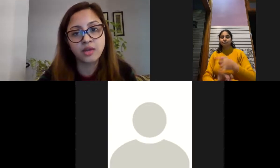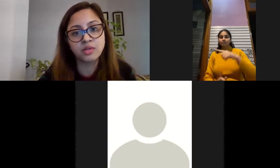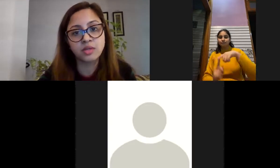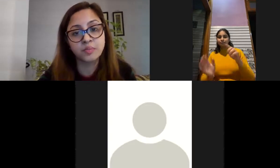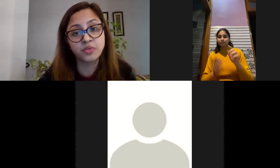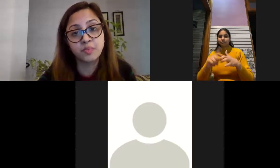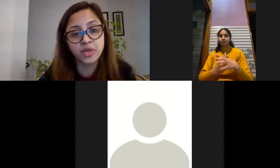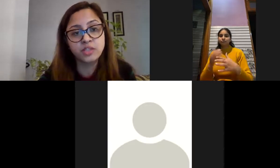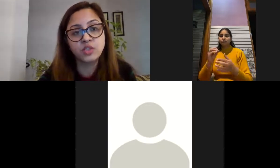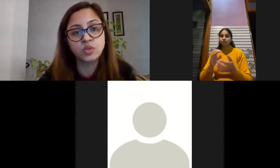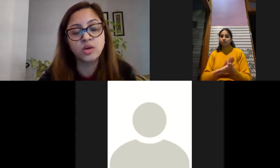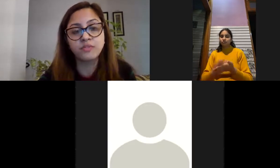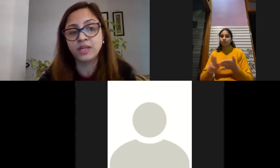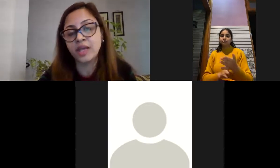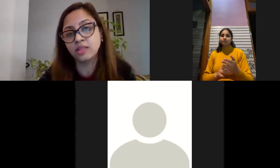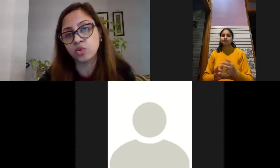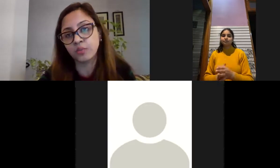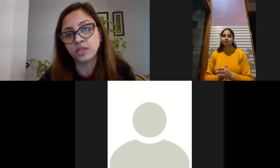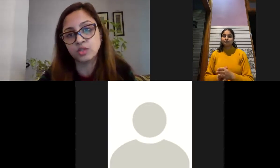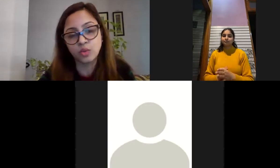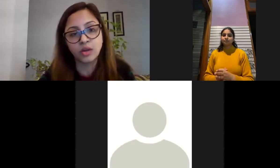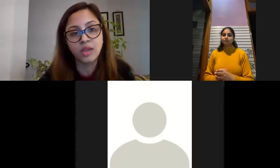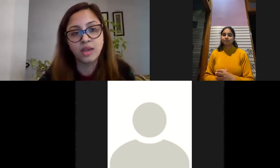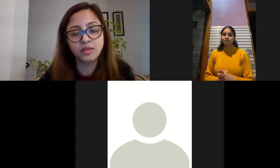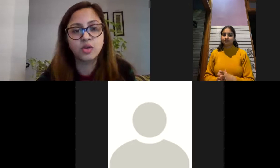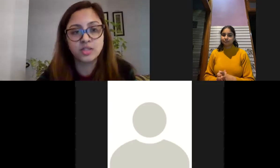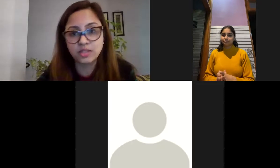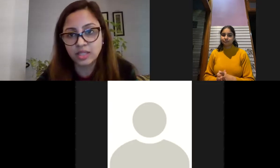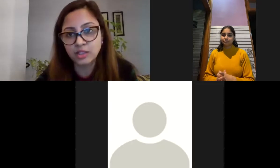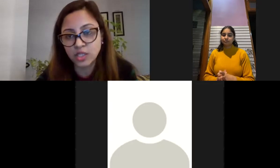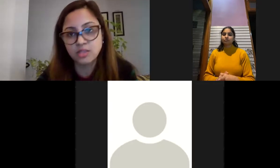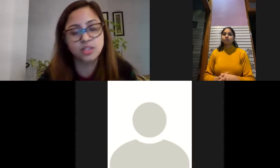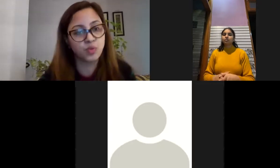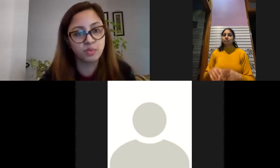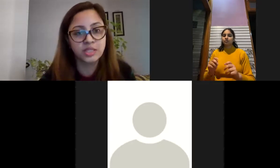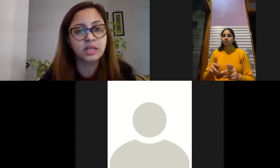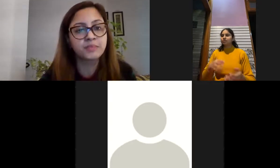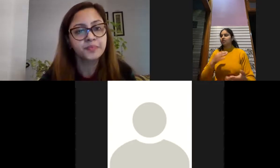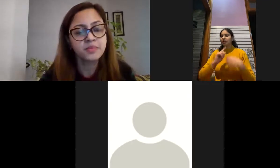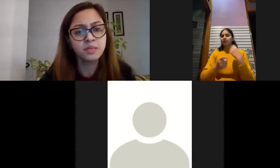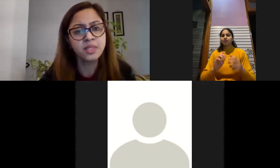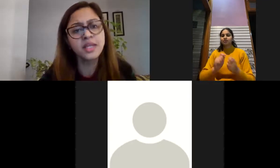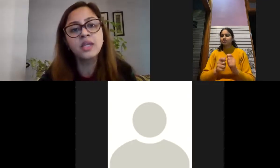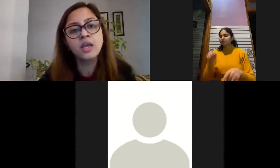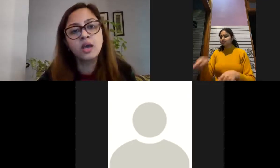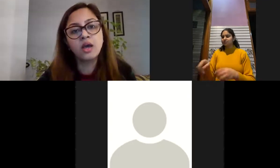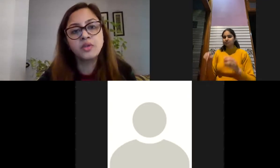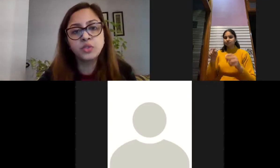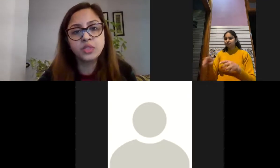cold-hearted and repressed to a philanthropic soul. And of course, nothing changes for Bertha. But